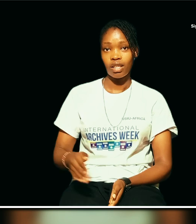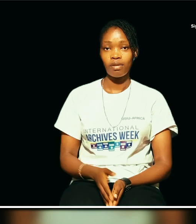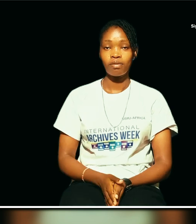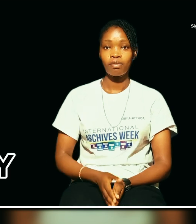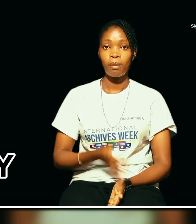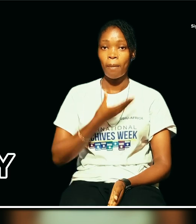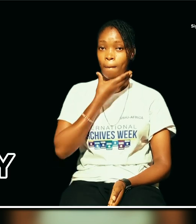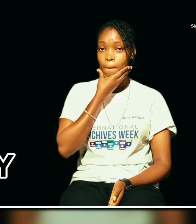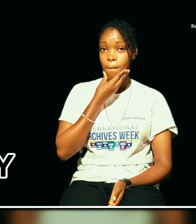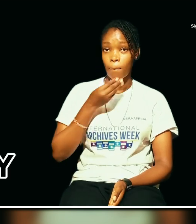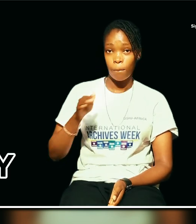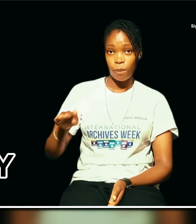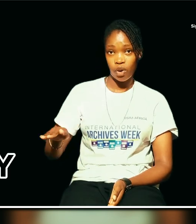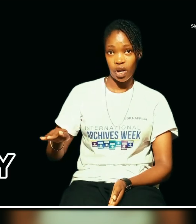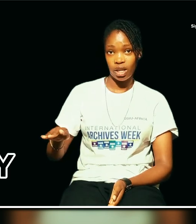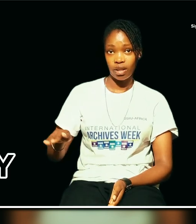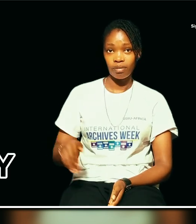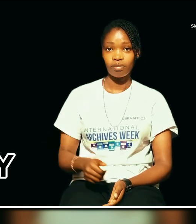boy,